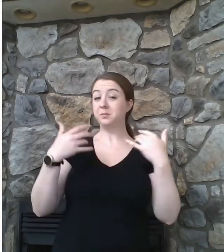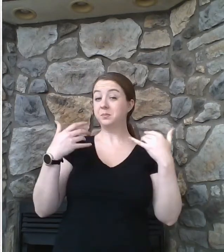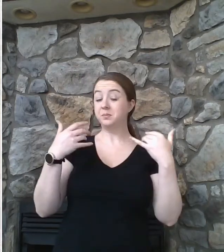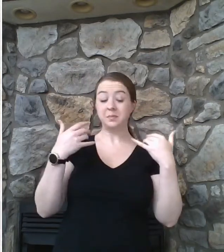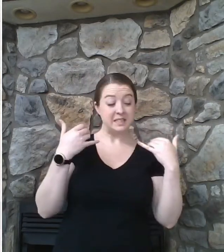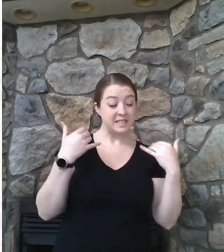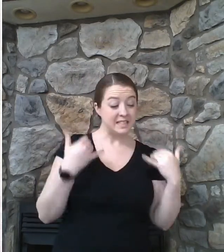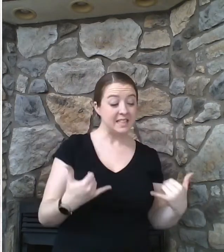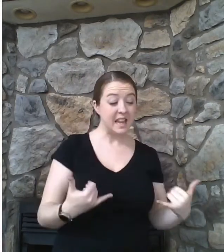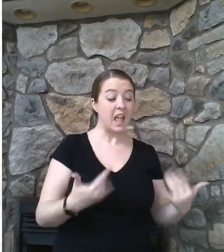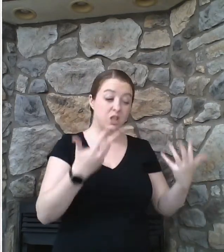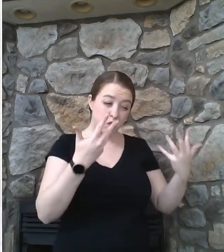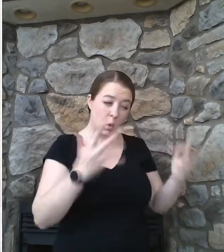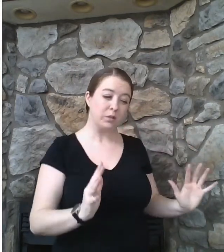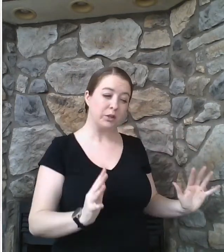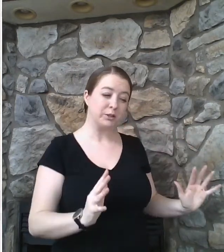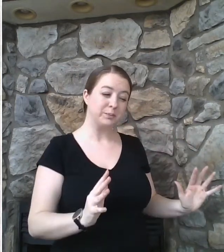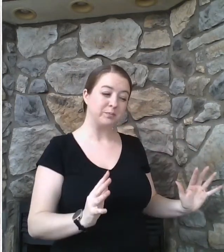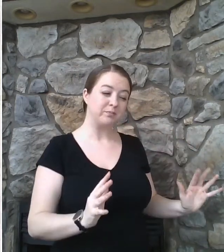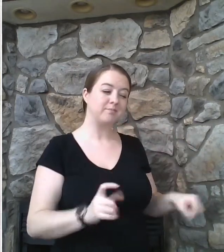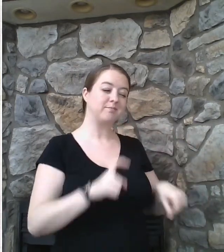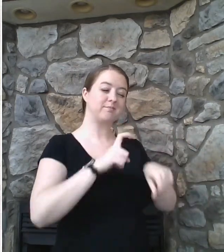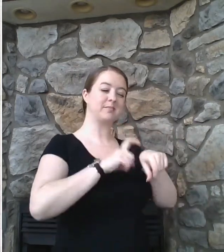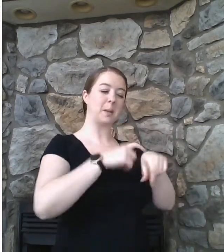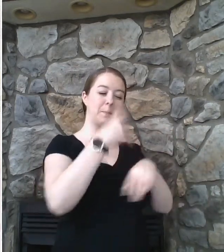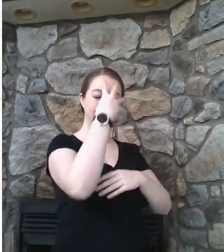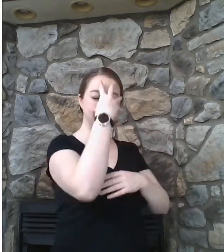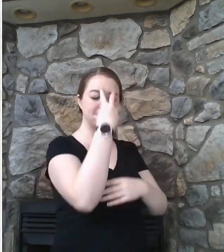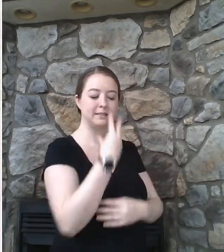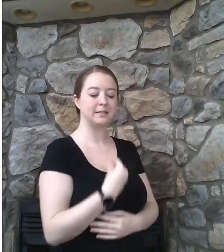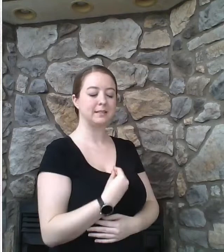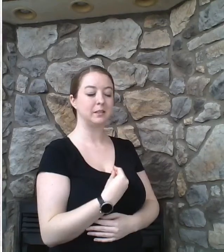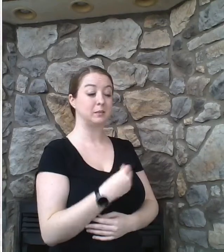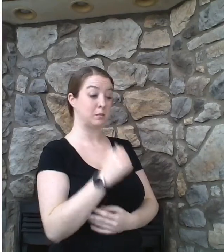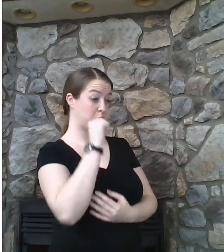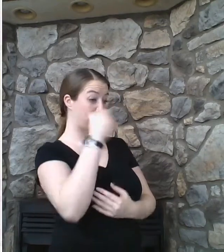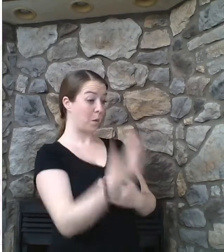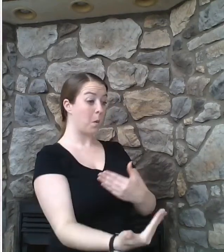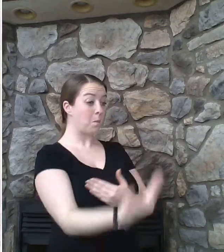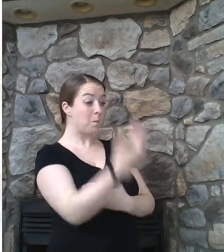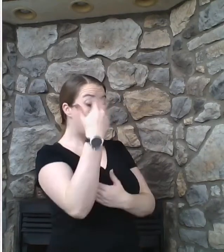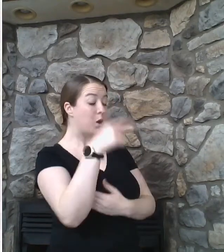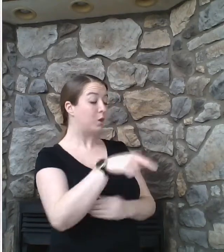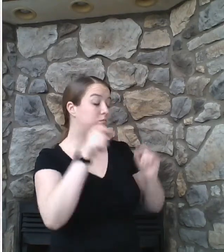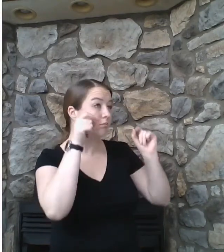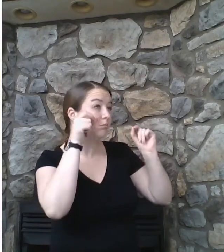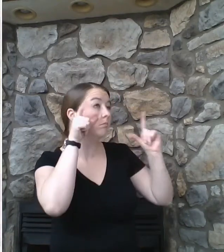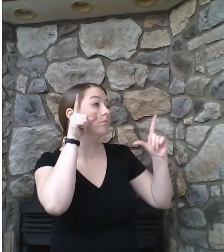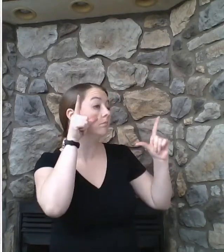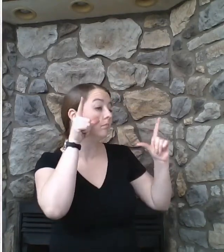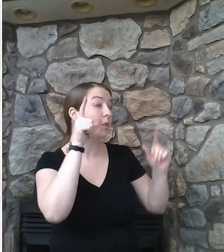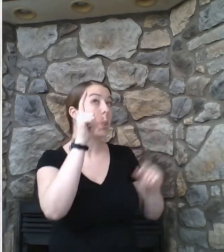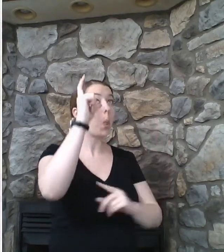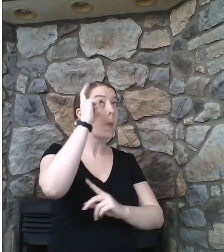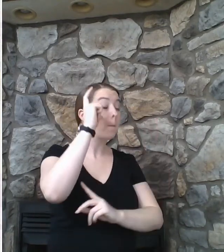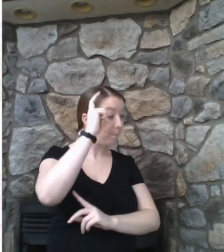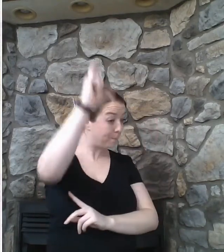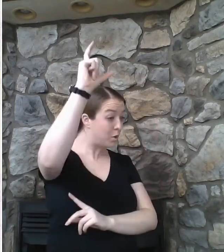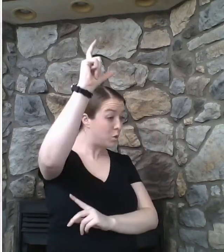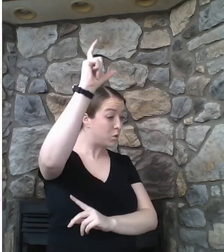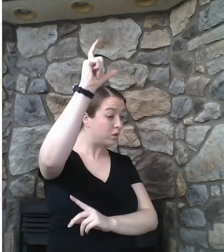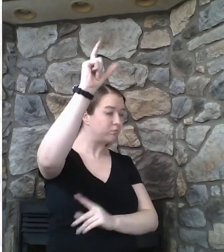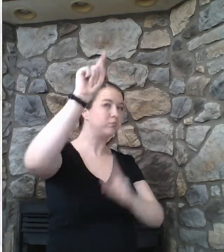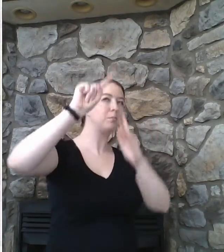Today is over, his mother said. It's time for sleep. And tomorrow morning, when you wake, the moon will